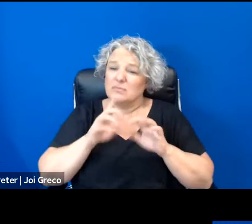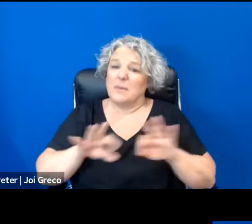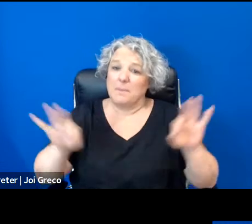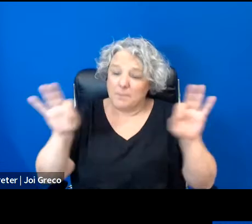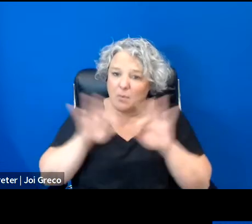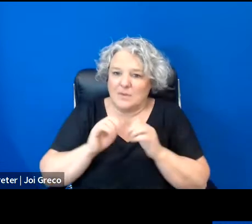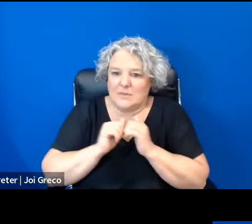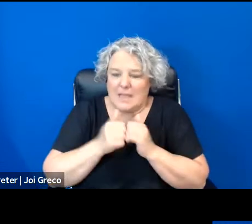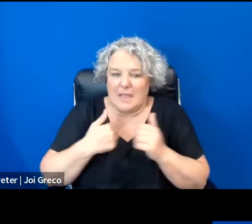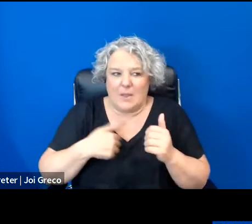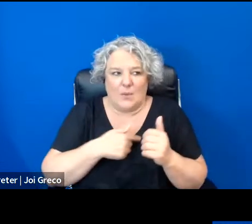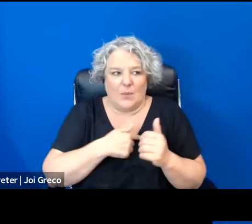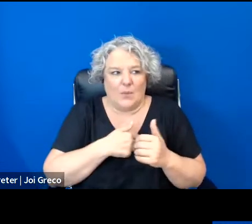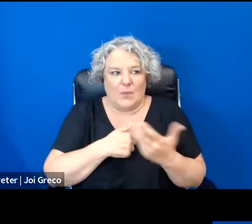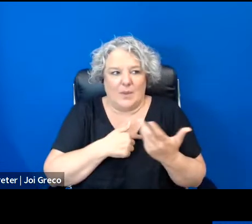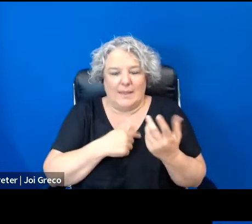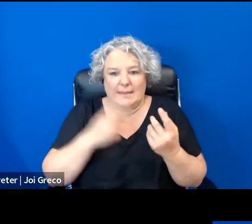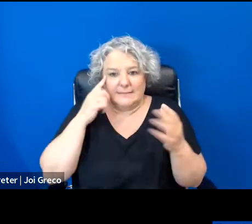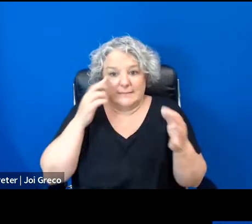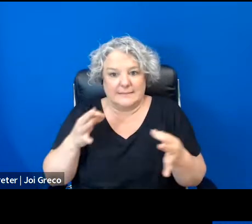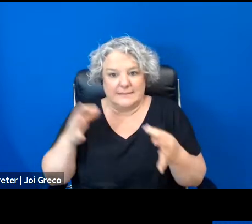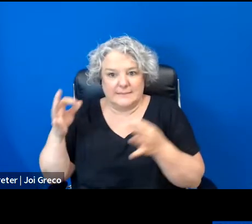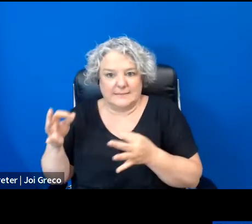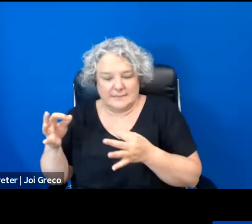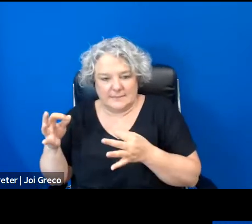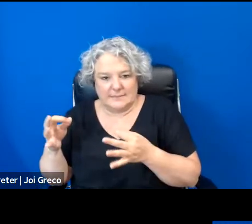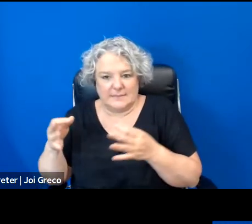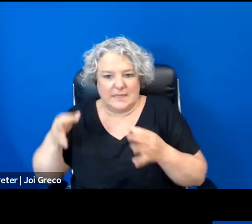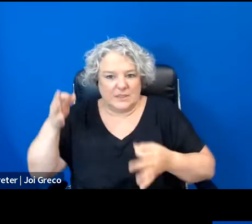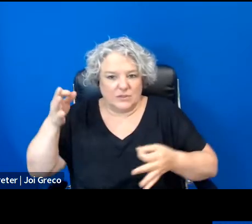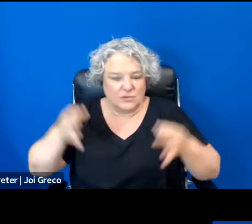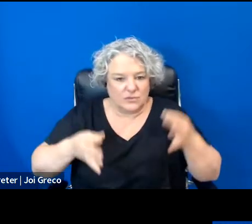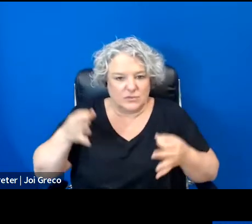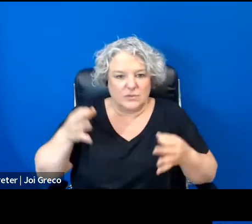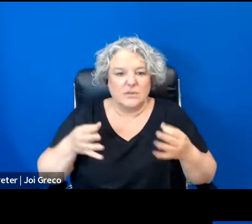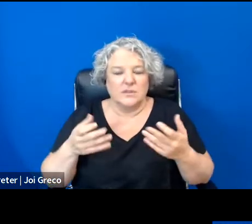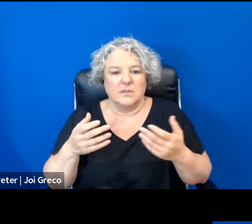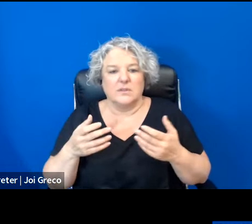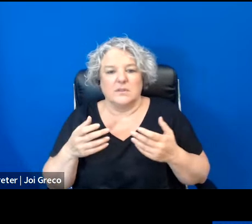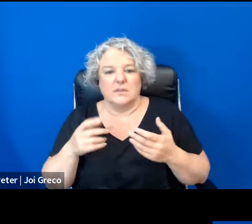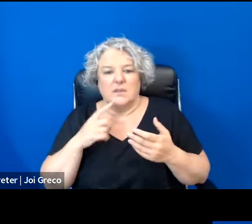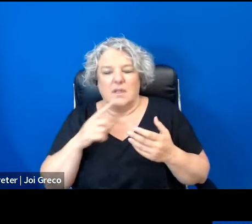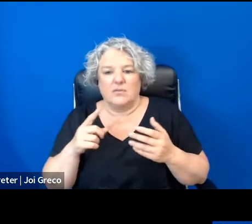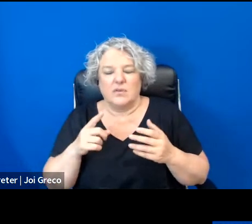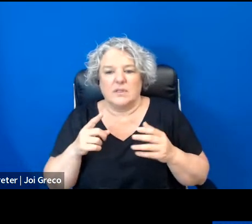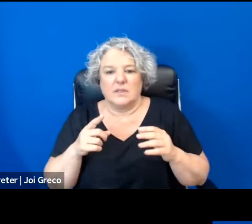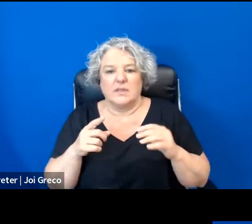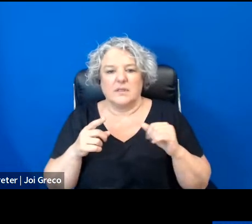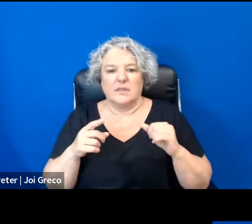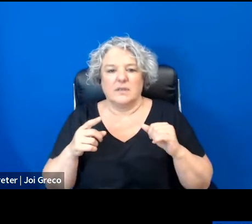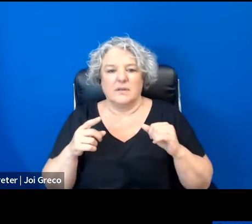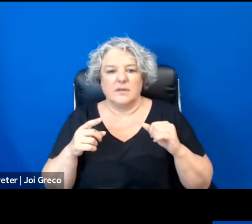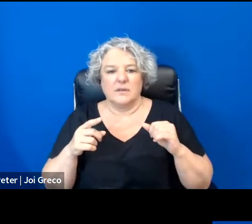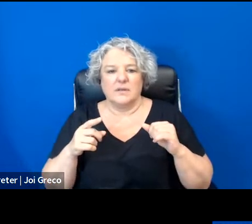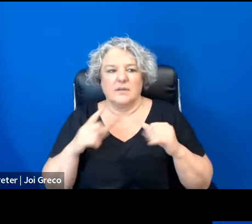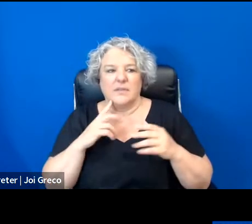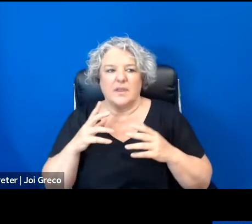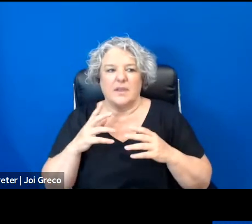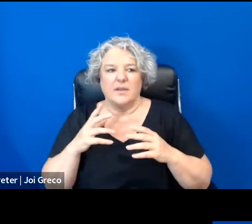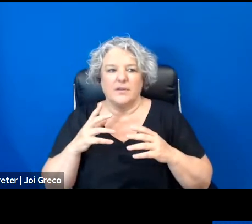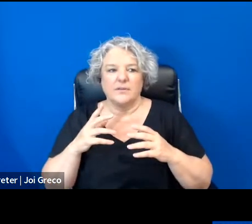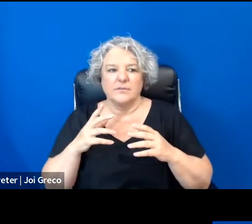way we even make rational judgments, that our rational judgments are really colored by our emotions, and